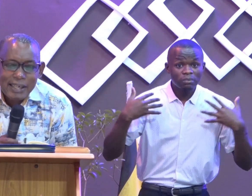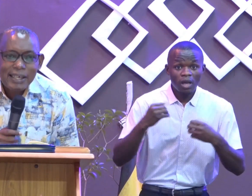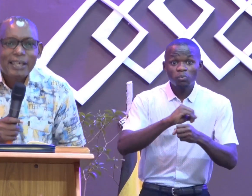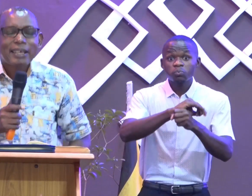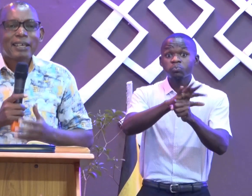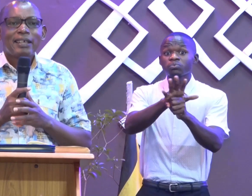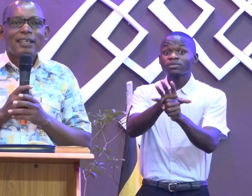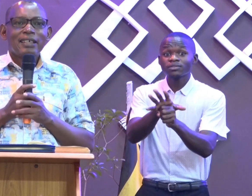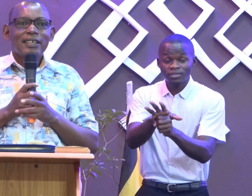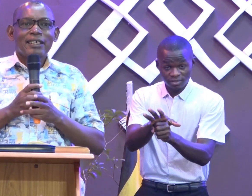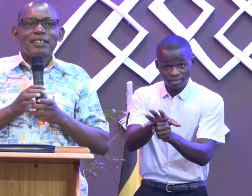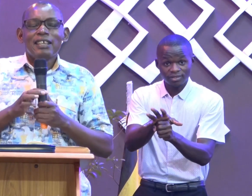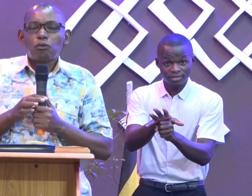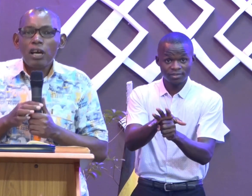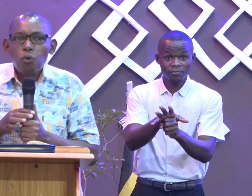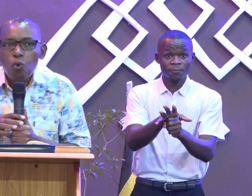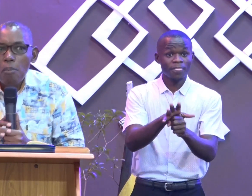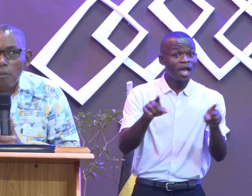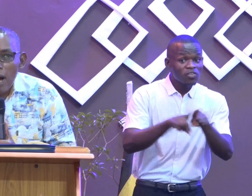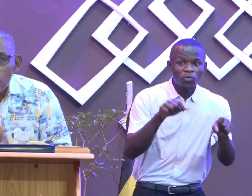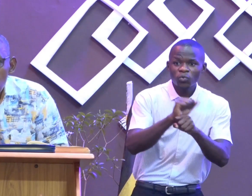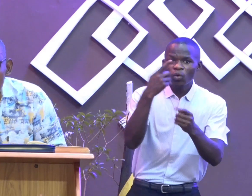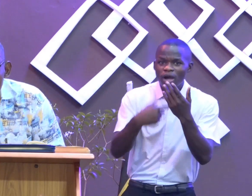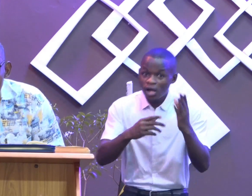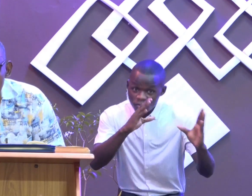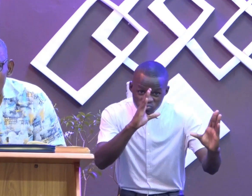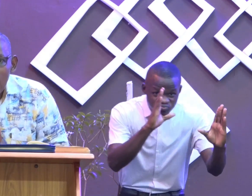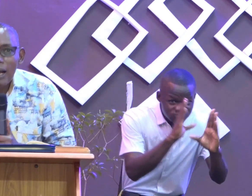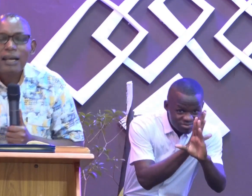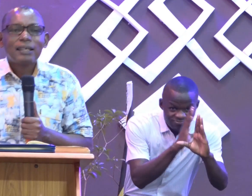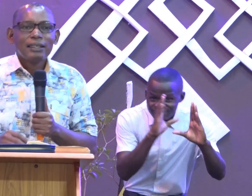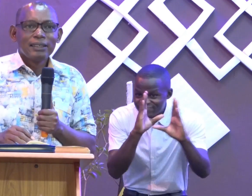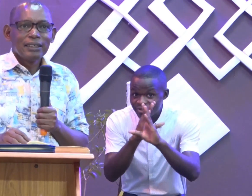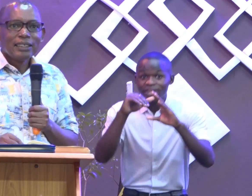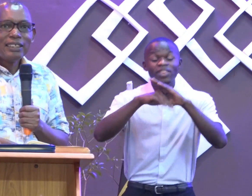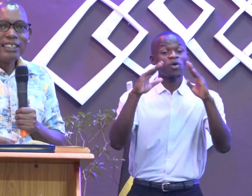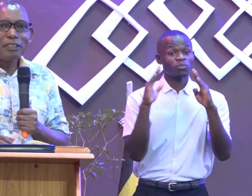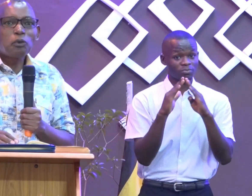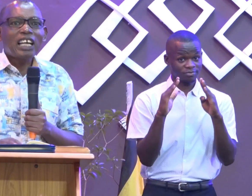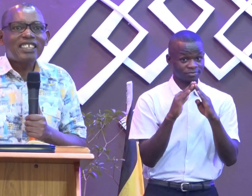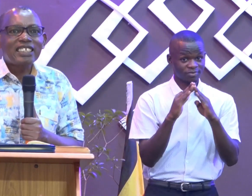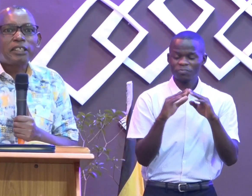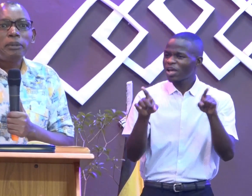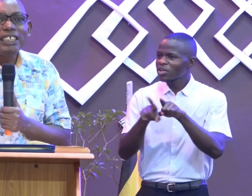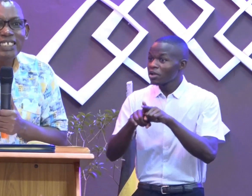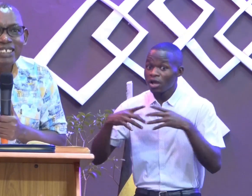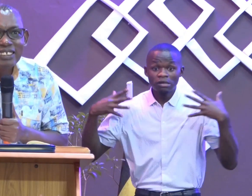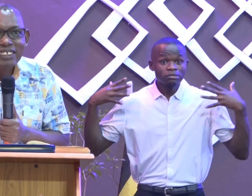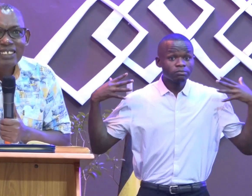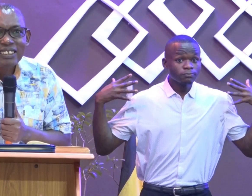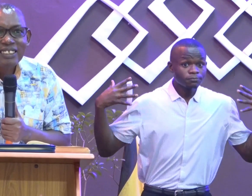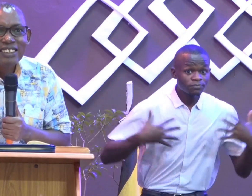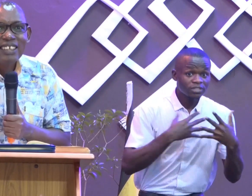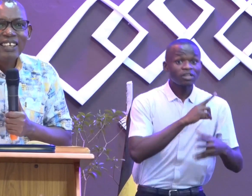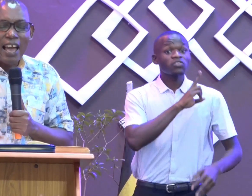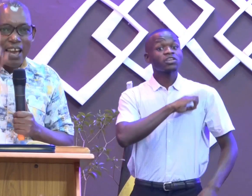Ladies and gentlemen, we are fearing COVID. Ne twekukuma mayumba. And we locked ourselves in our houses. Netutatia chibi. But